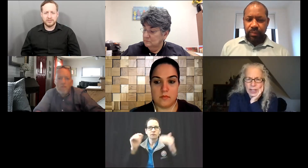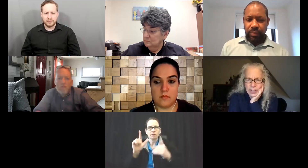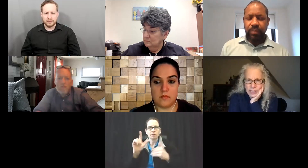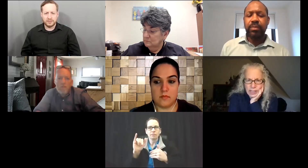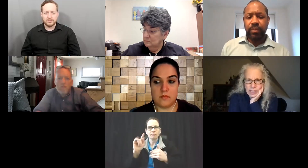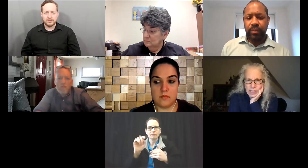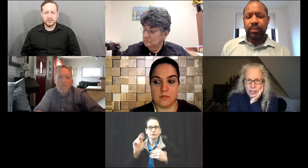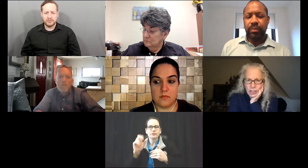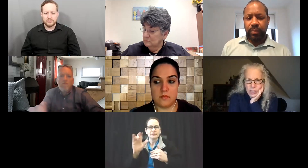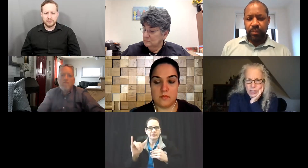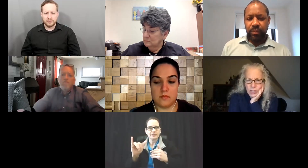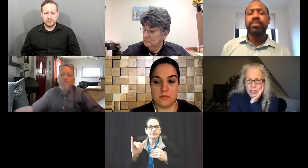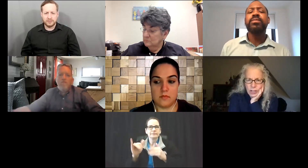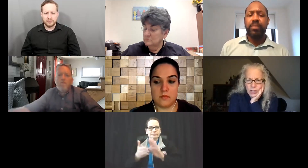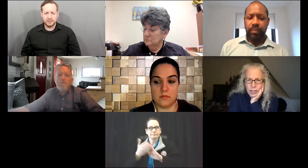deaf adults